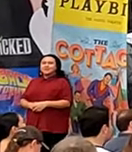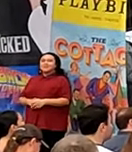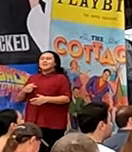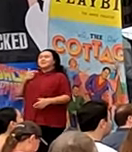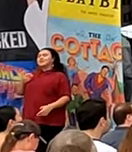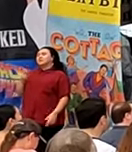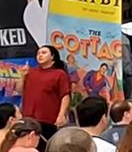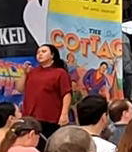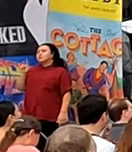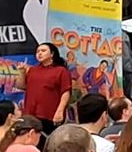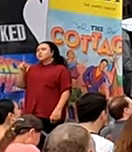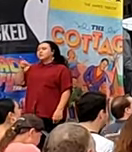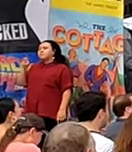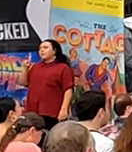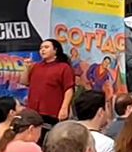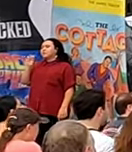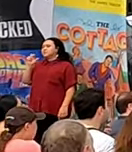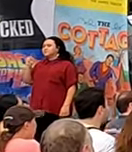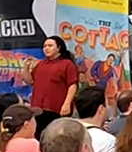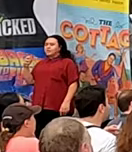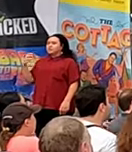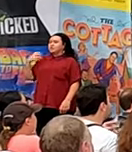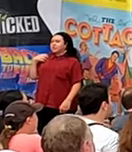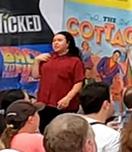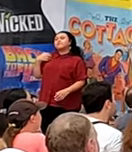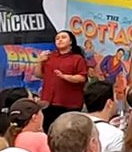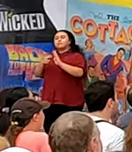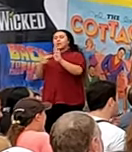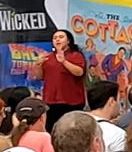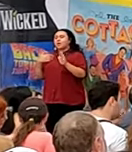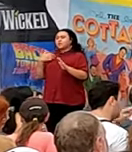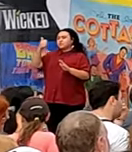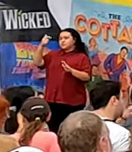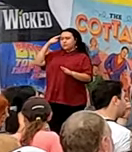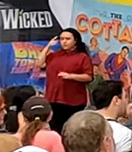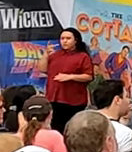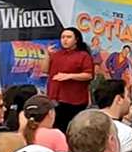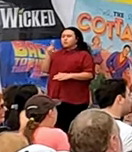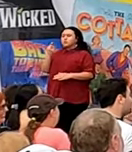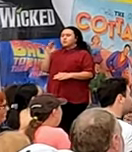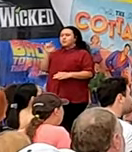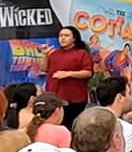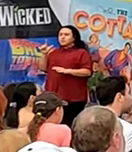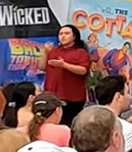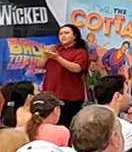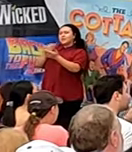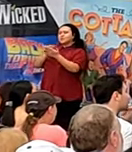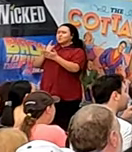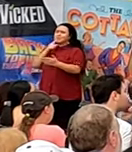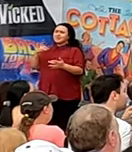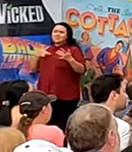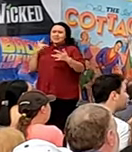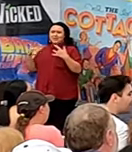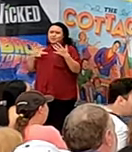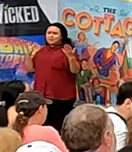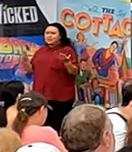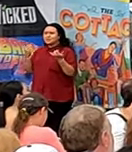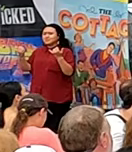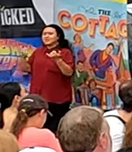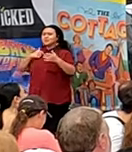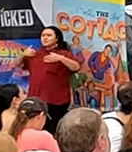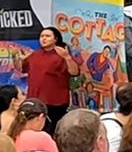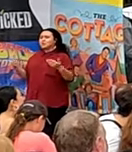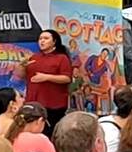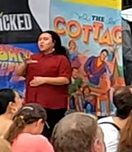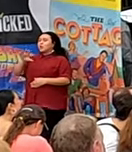I'm Richard Parkinson, the Chief Brand Officer for Prudential Financial, and I'm so happy to be here with you today. And let me introduce